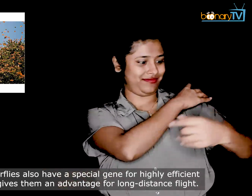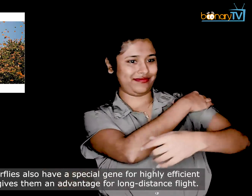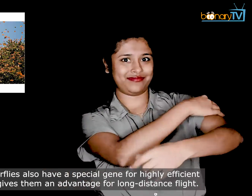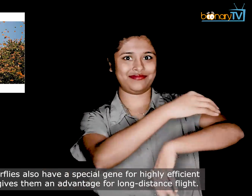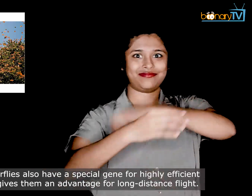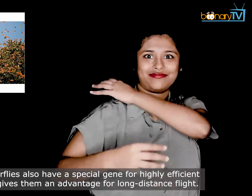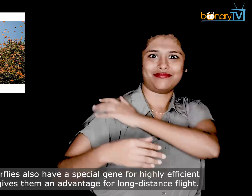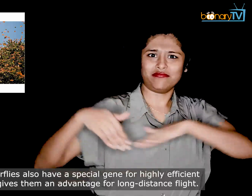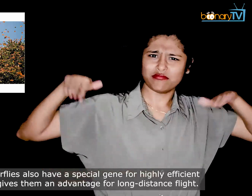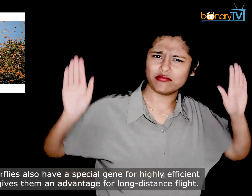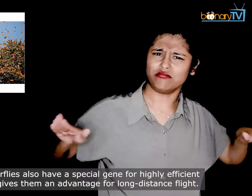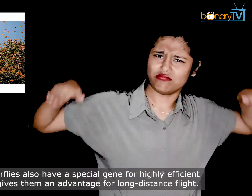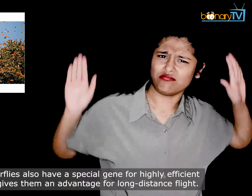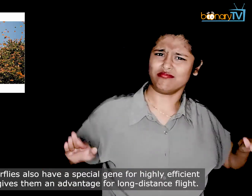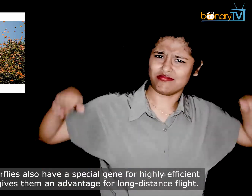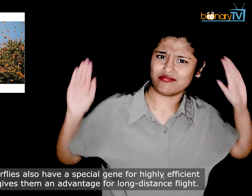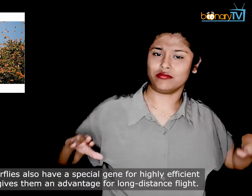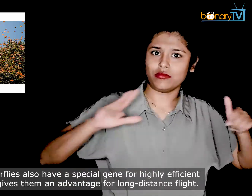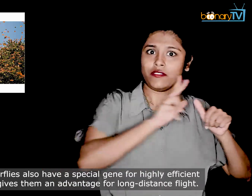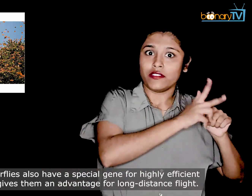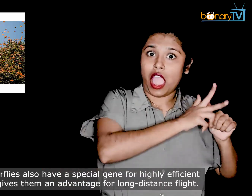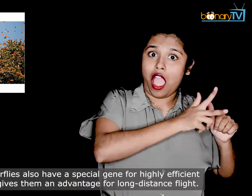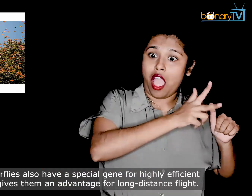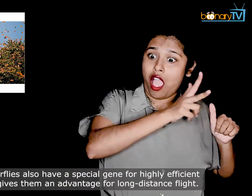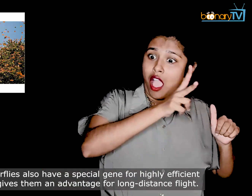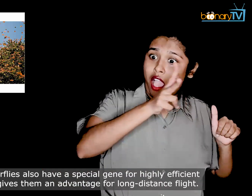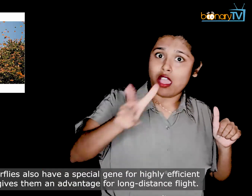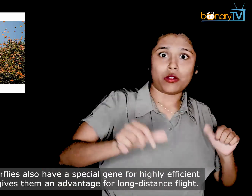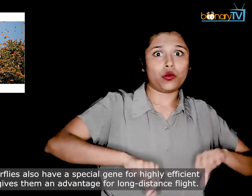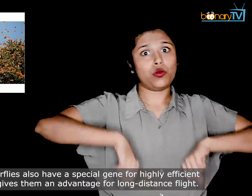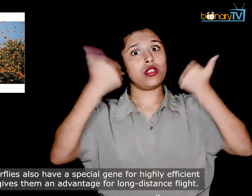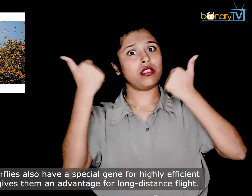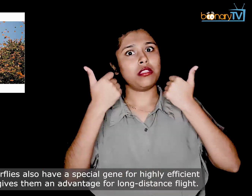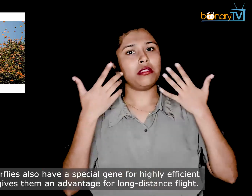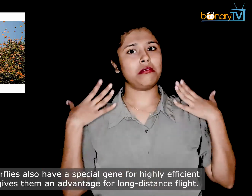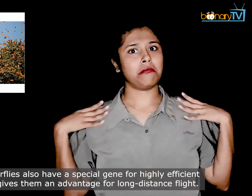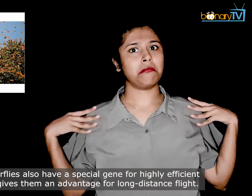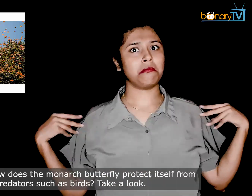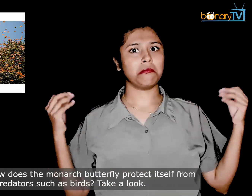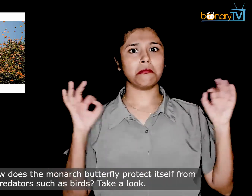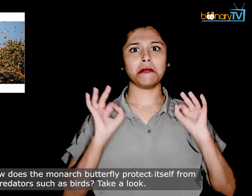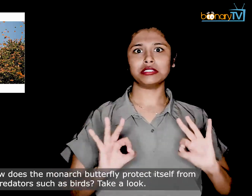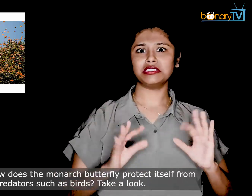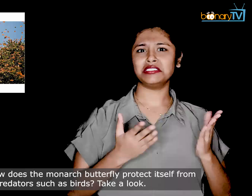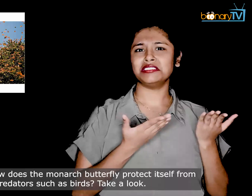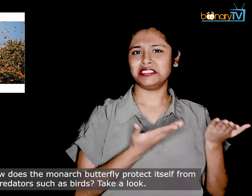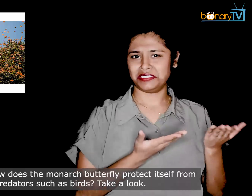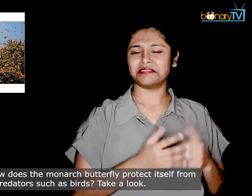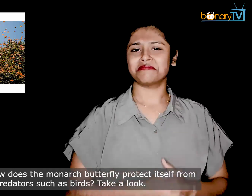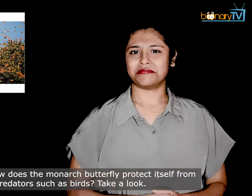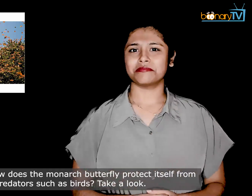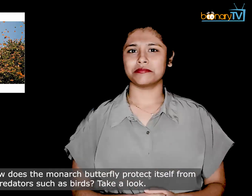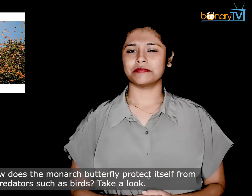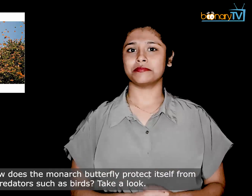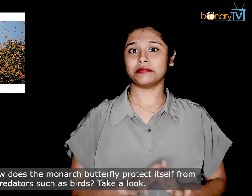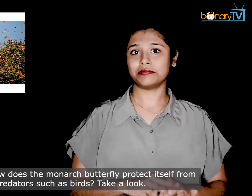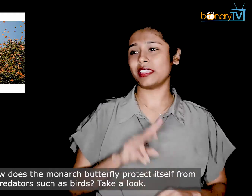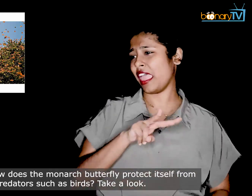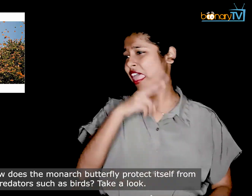them an advantage for long distance flight. Too good. How does the